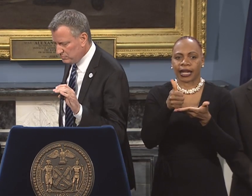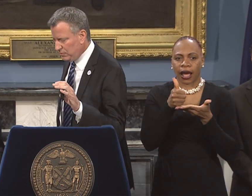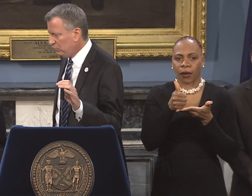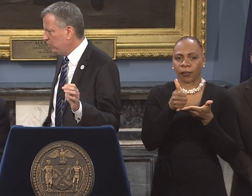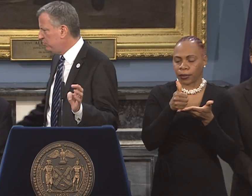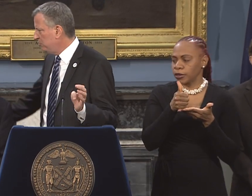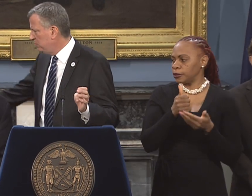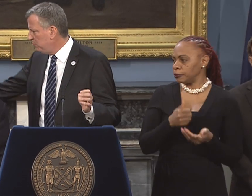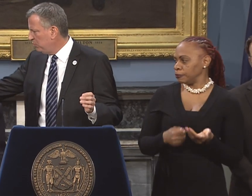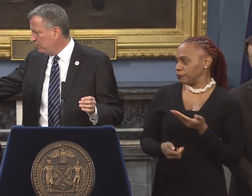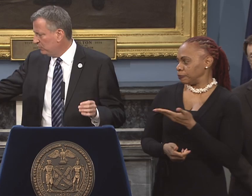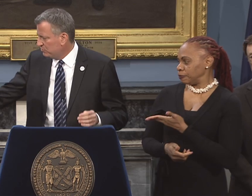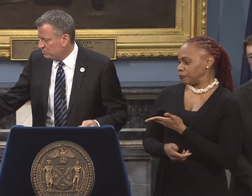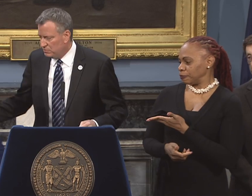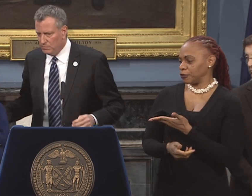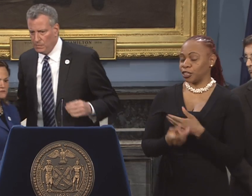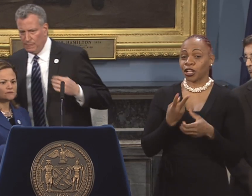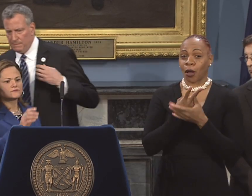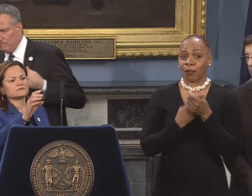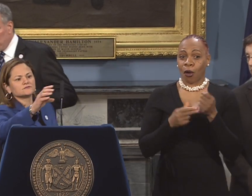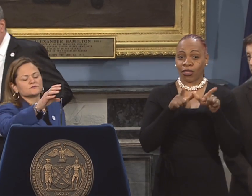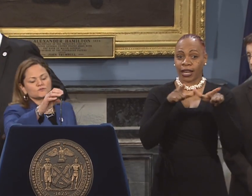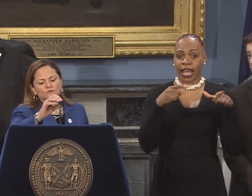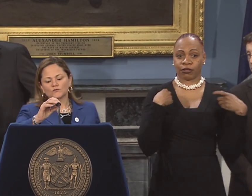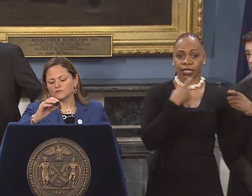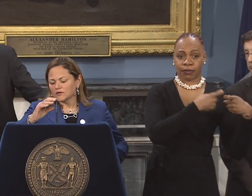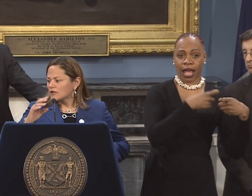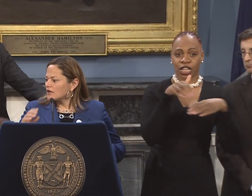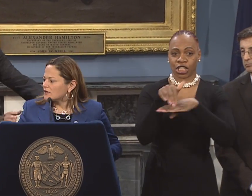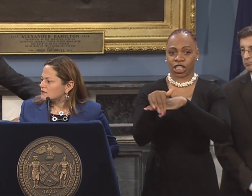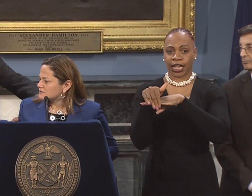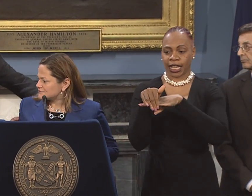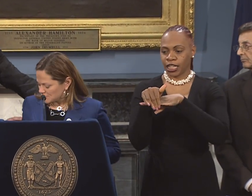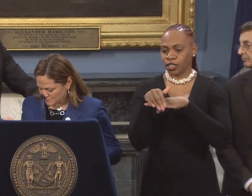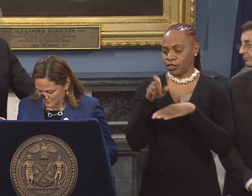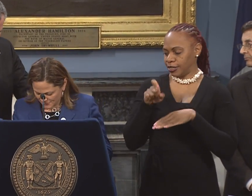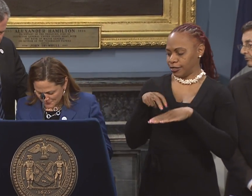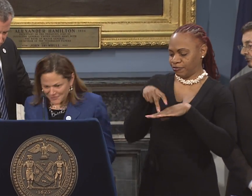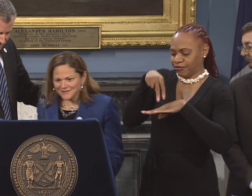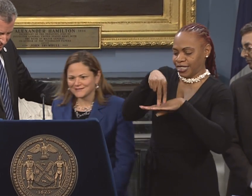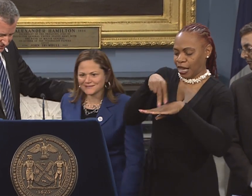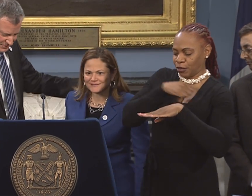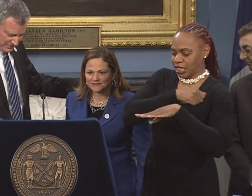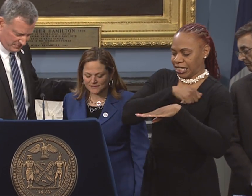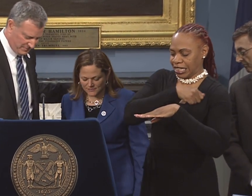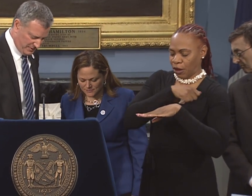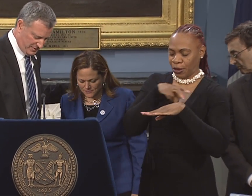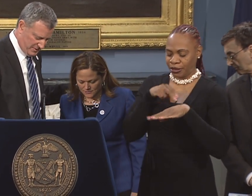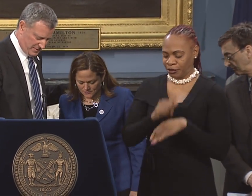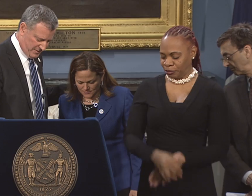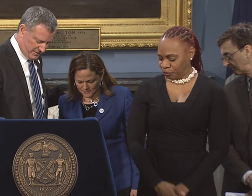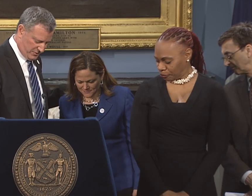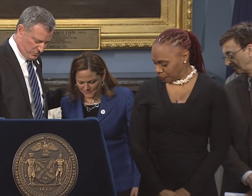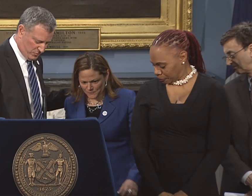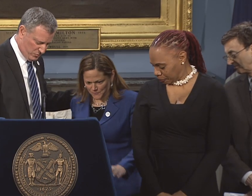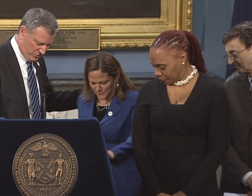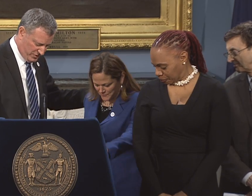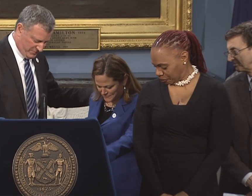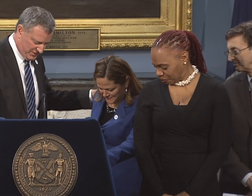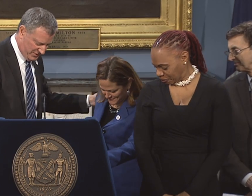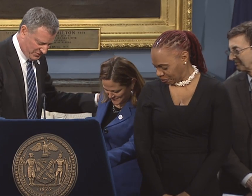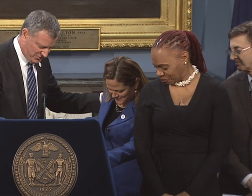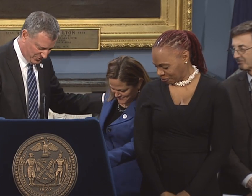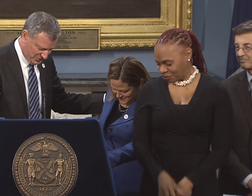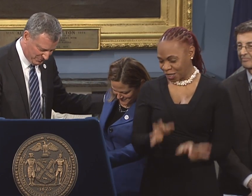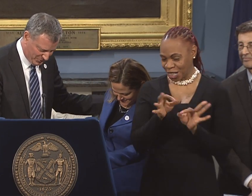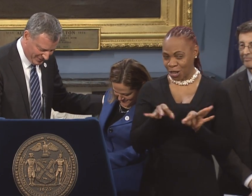them. And why don't you do it in both languages? No, let me get you these steps here. I'm sorry. You are worthy